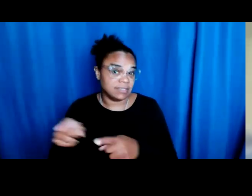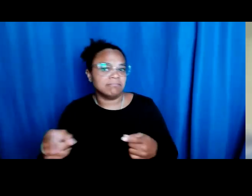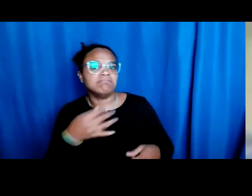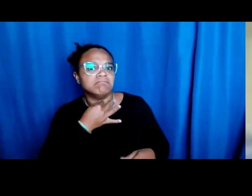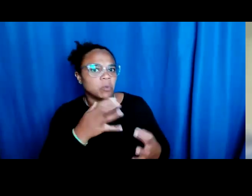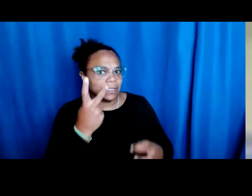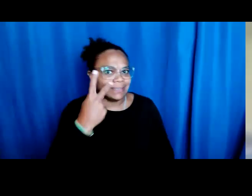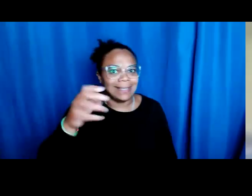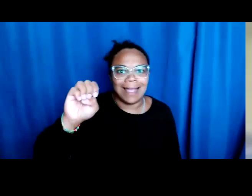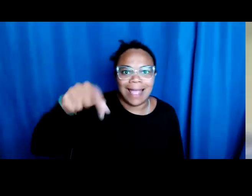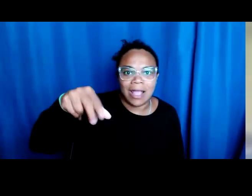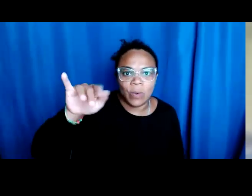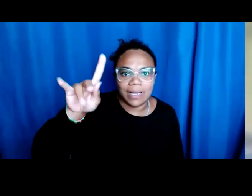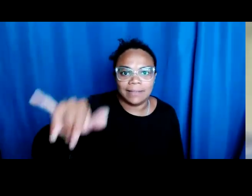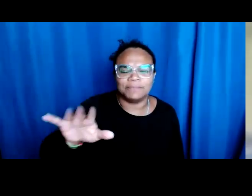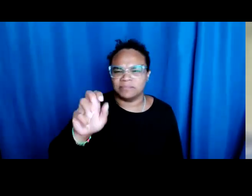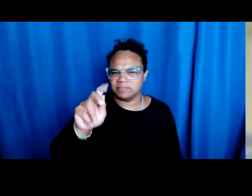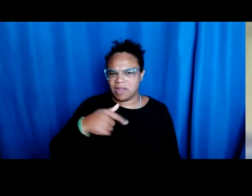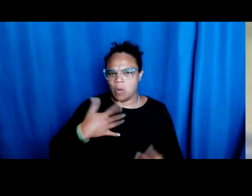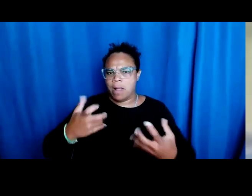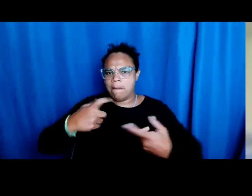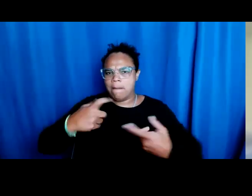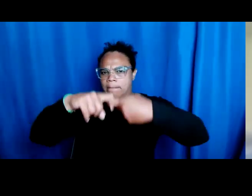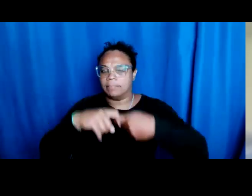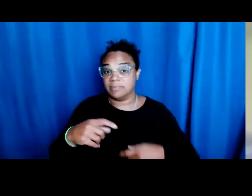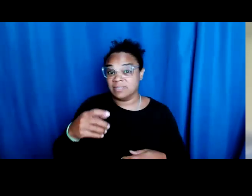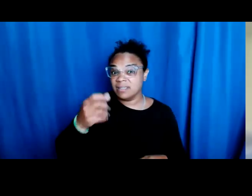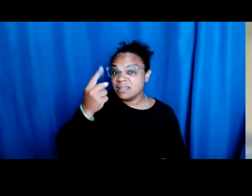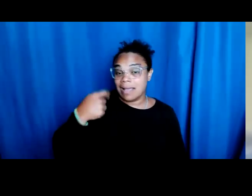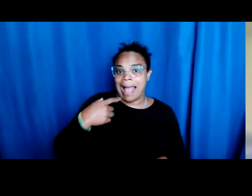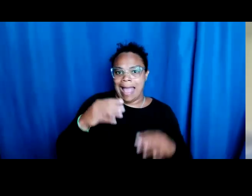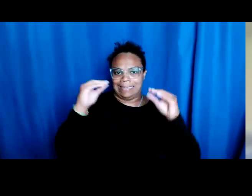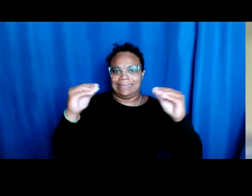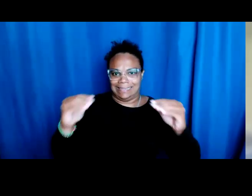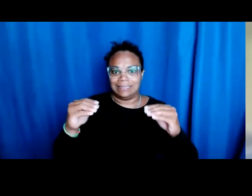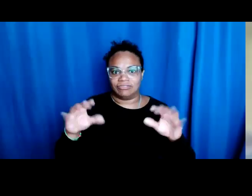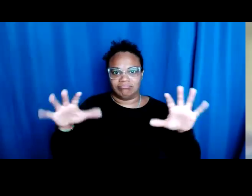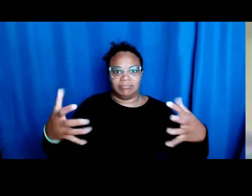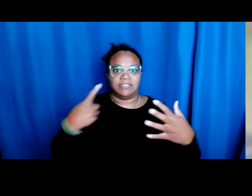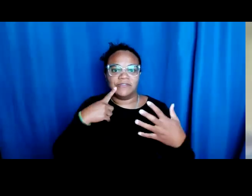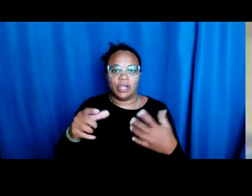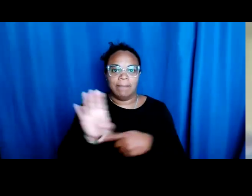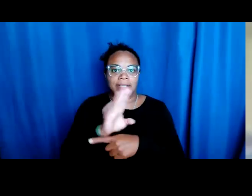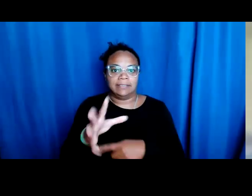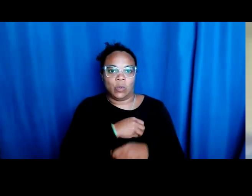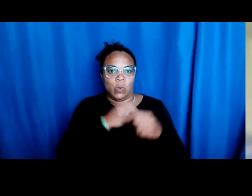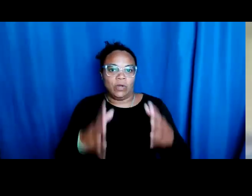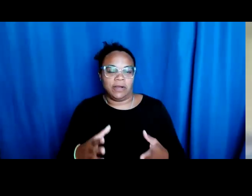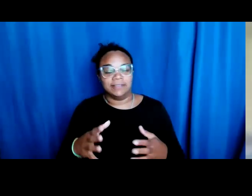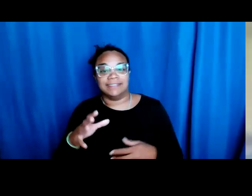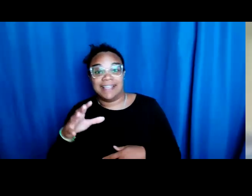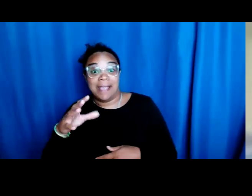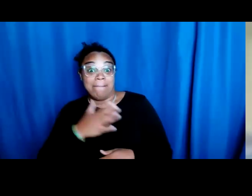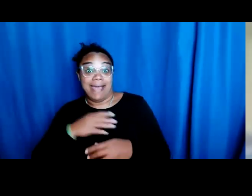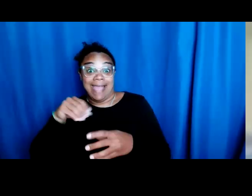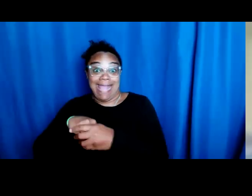earlier, I teach an executive MBA to existing business owners. I do pop quizzes. If this was in person,